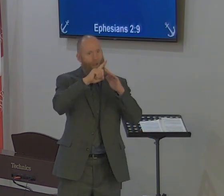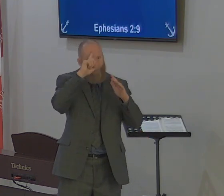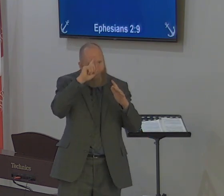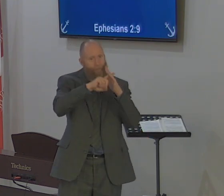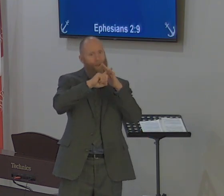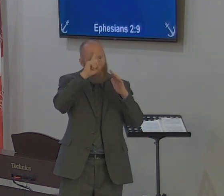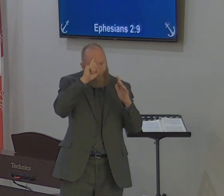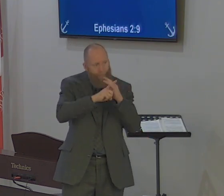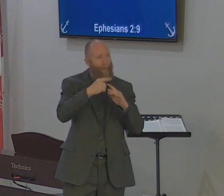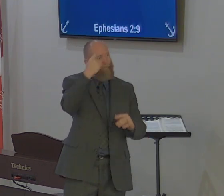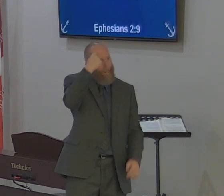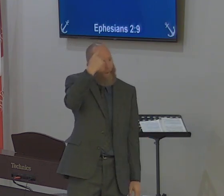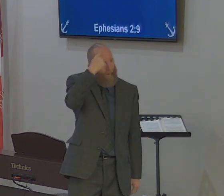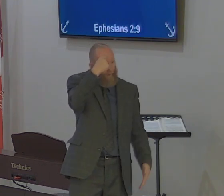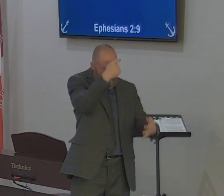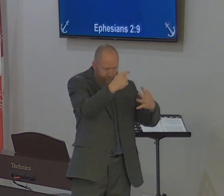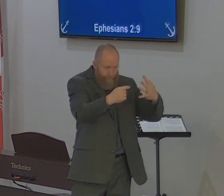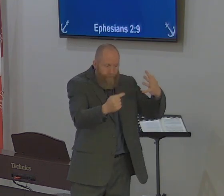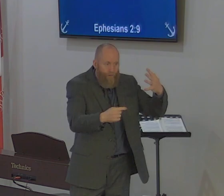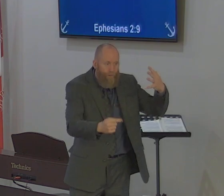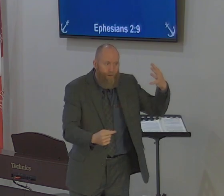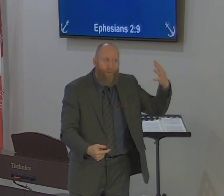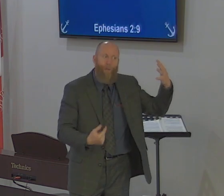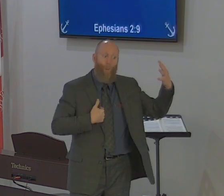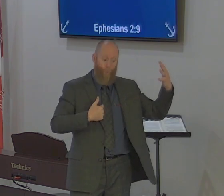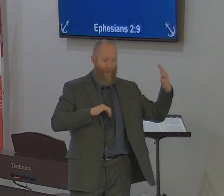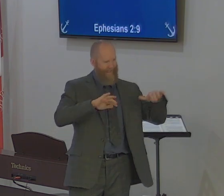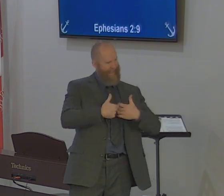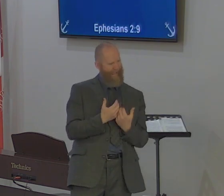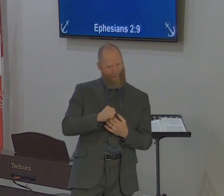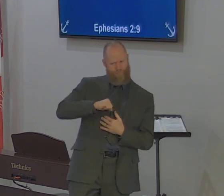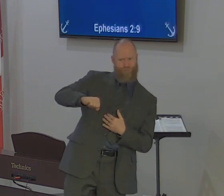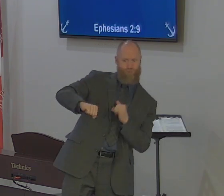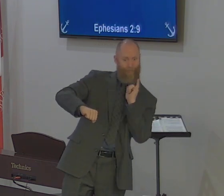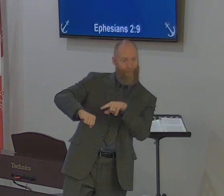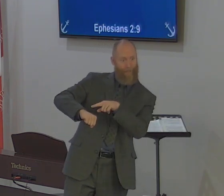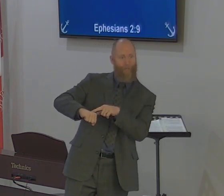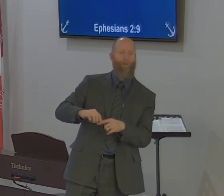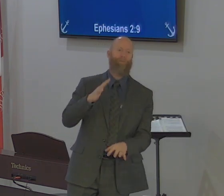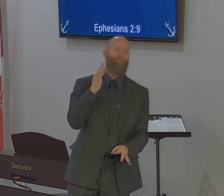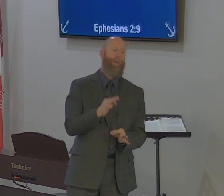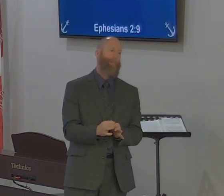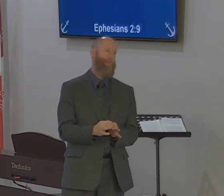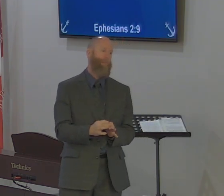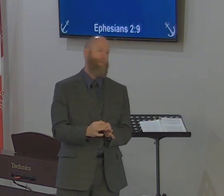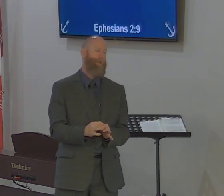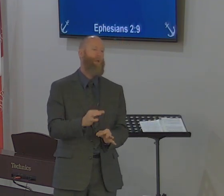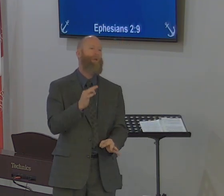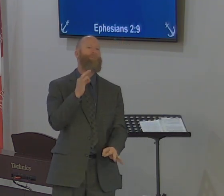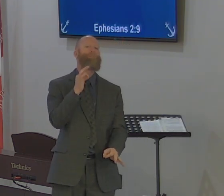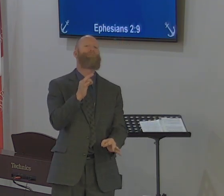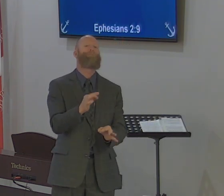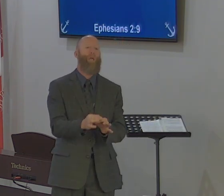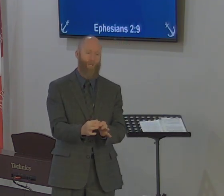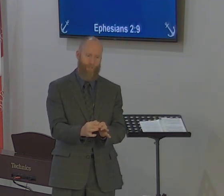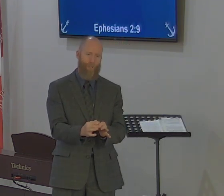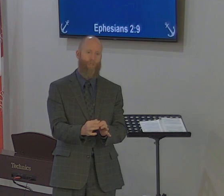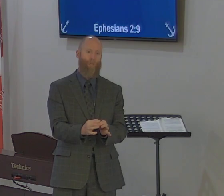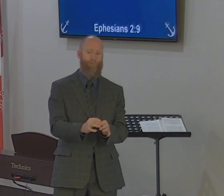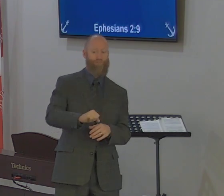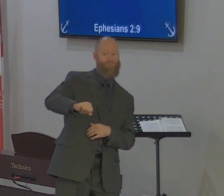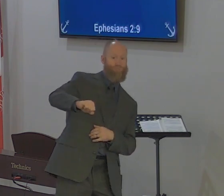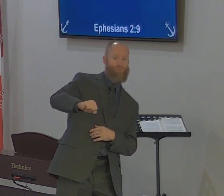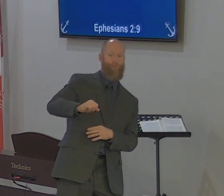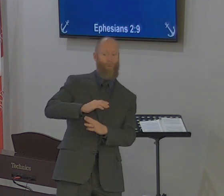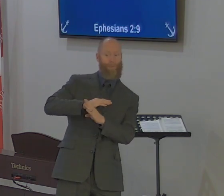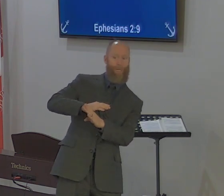darts at you, and you're going to need your faith to block those darts. You need that shield of faith. You need